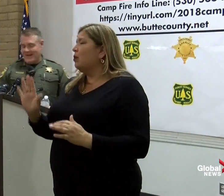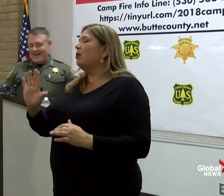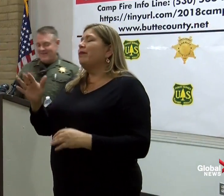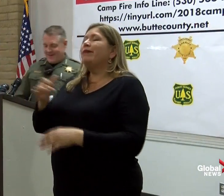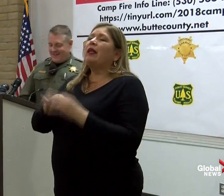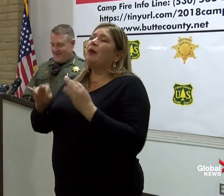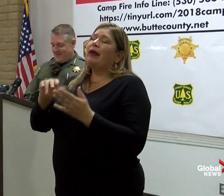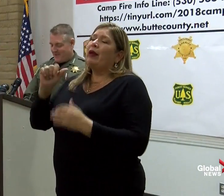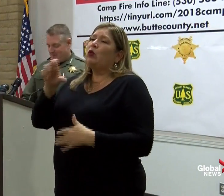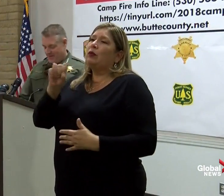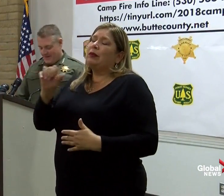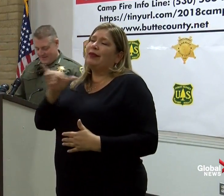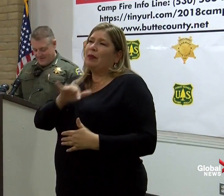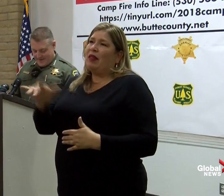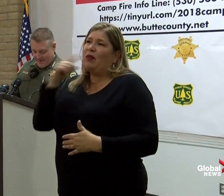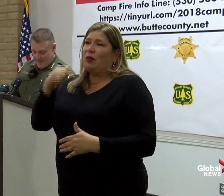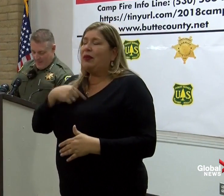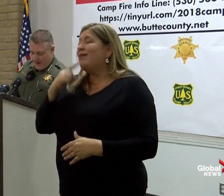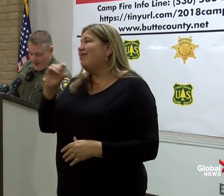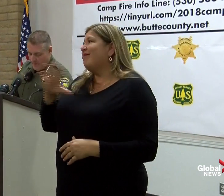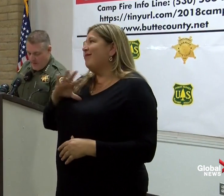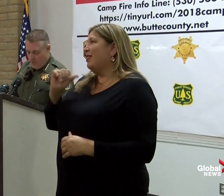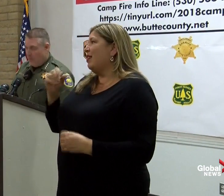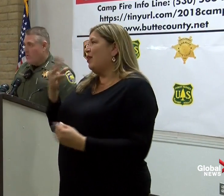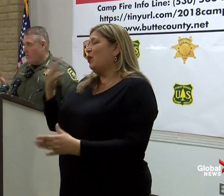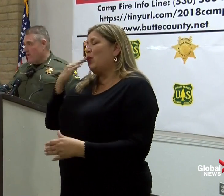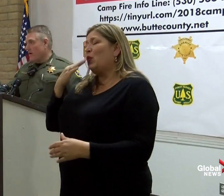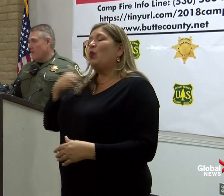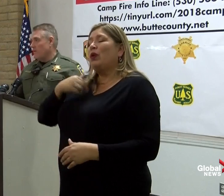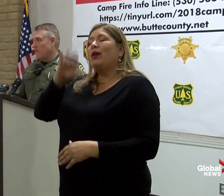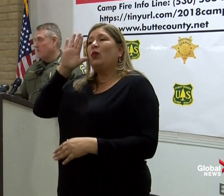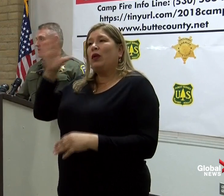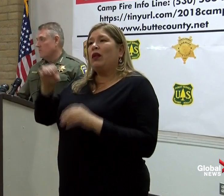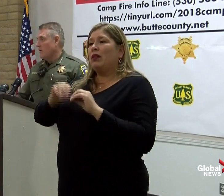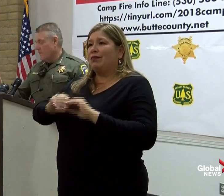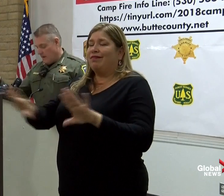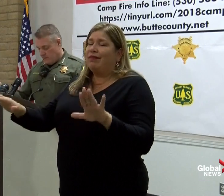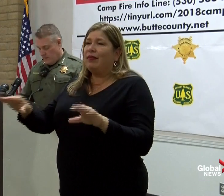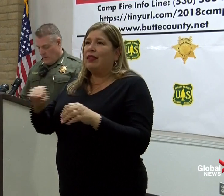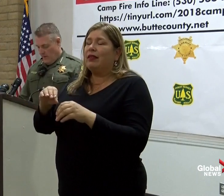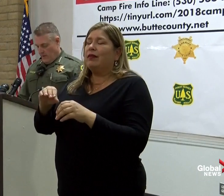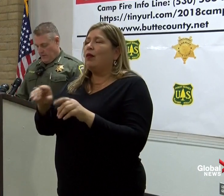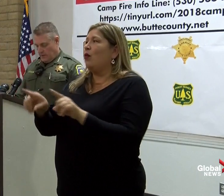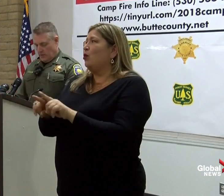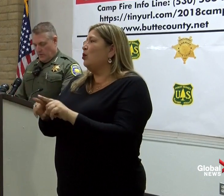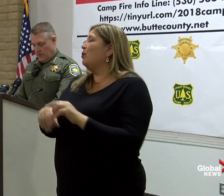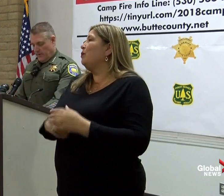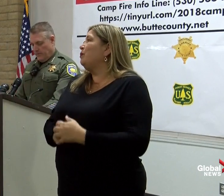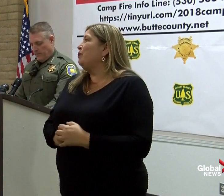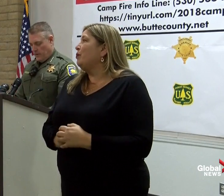spelling? No, I can do that for you, yes. And we will put it out in the media release as well, but yeah,